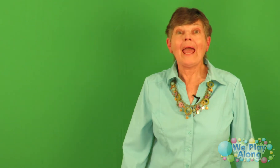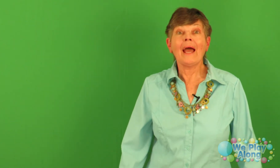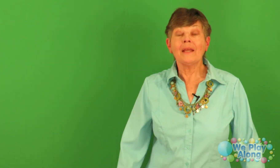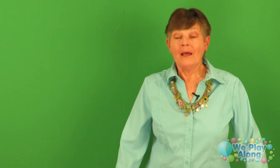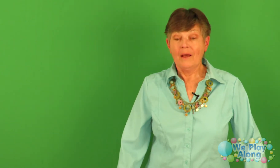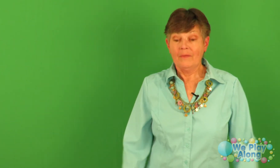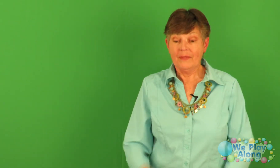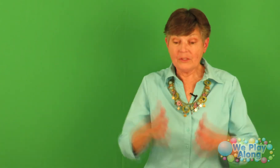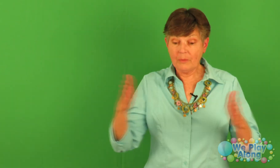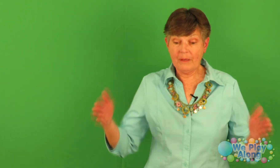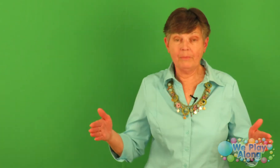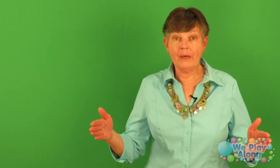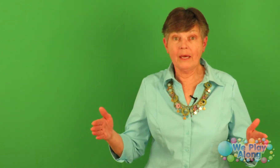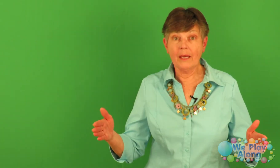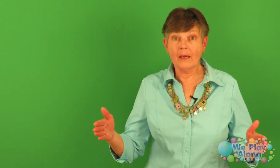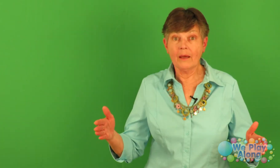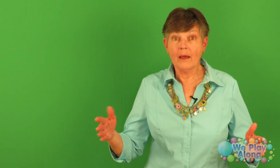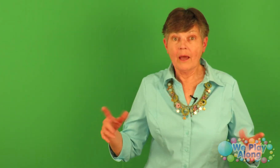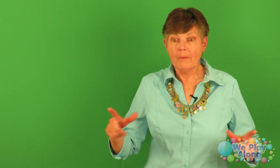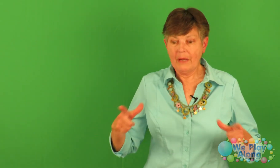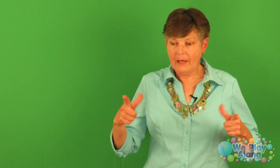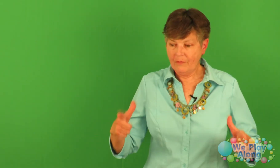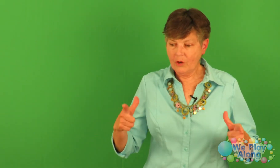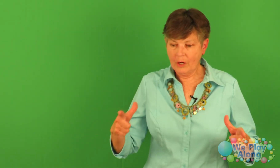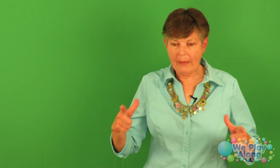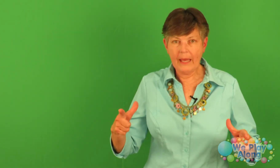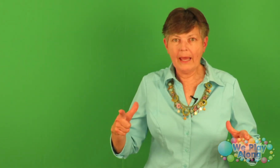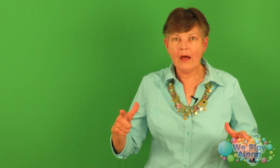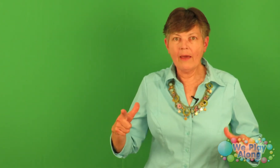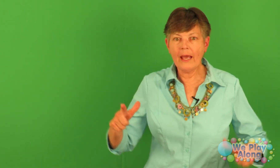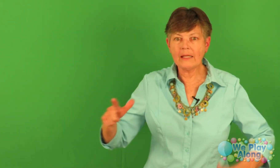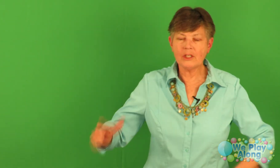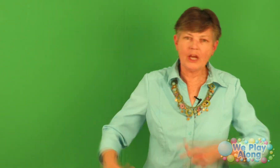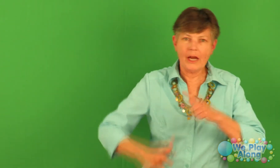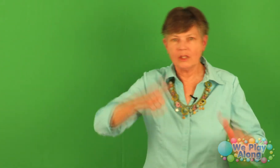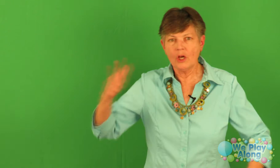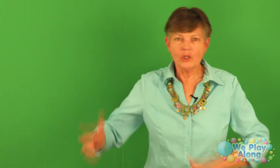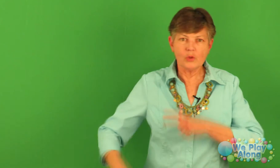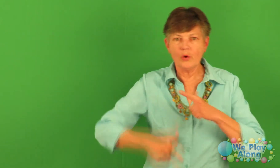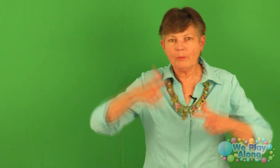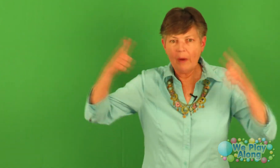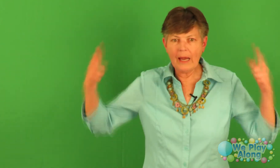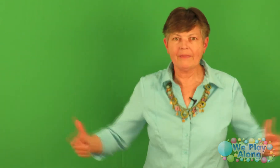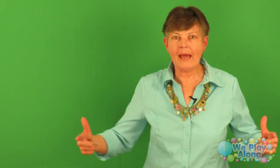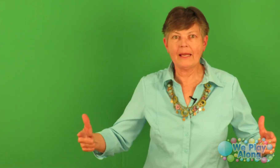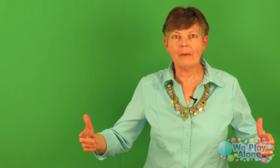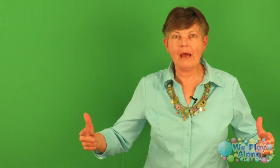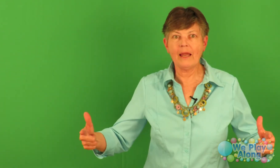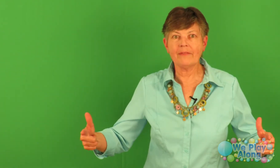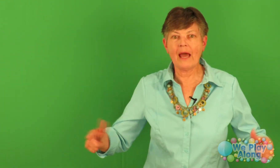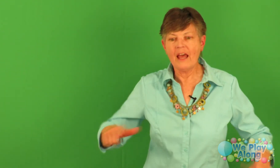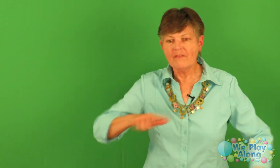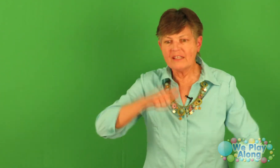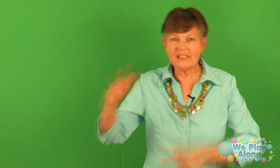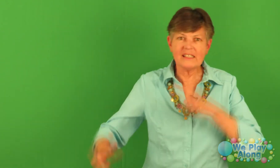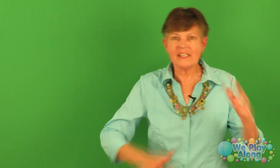And this would be big, but if you're going to make L hands and you kind of swirl them around like that and come out like that, this is a sign